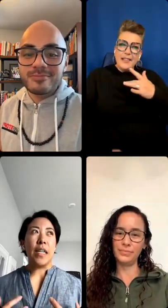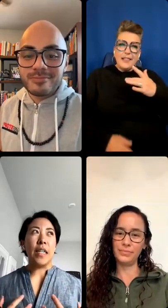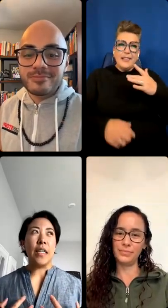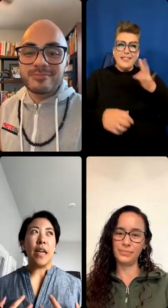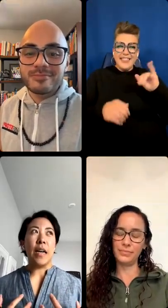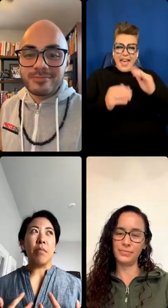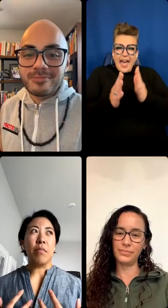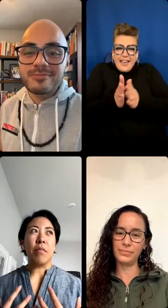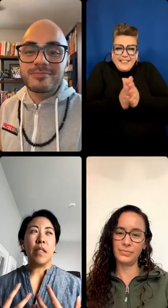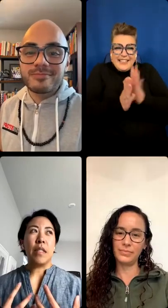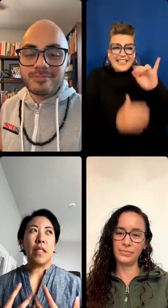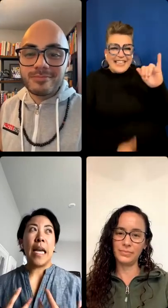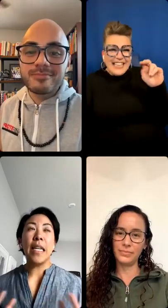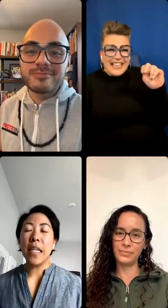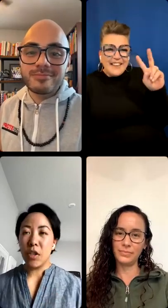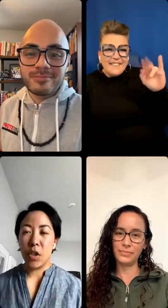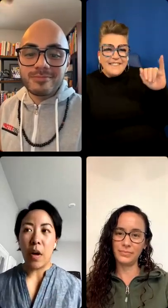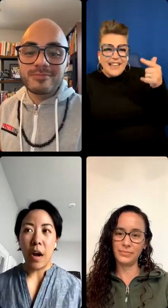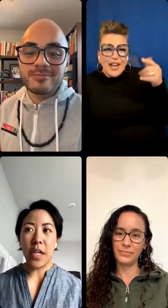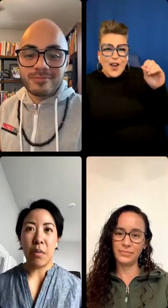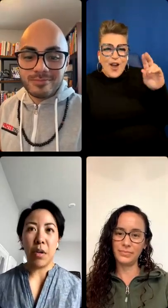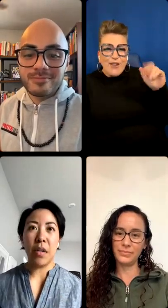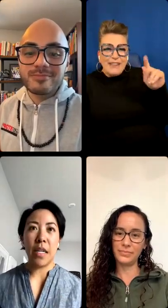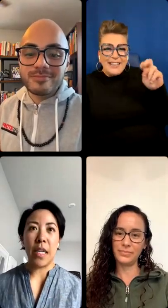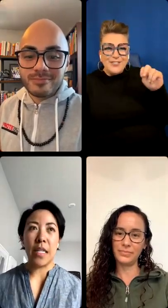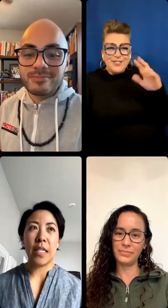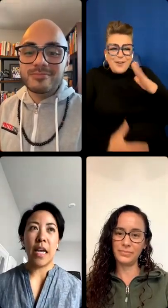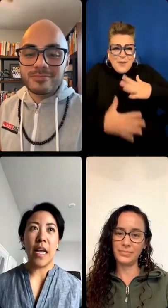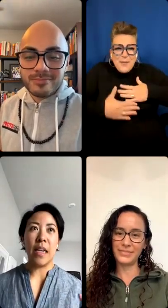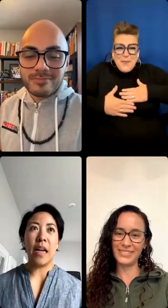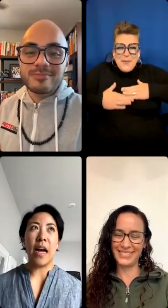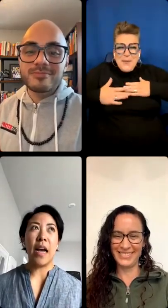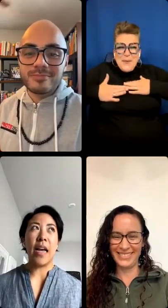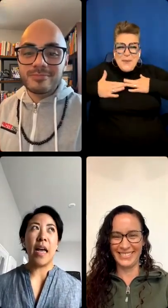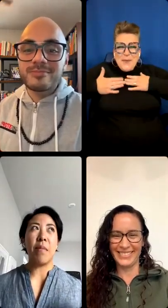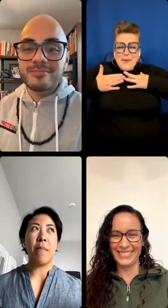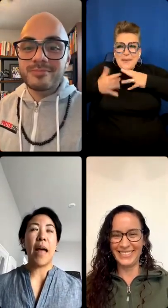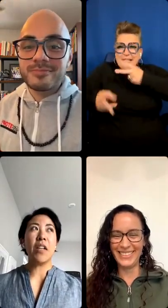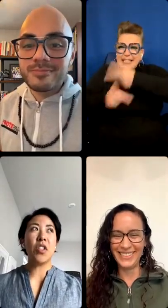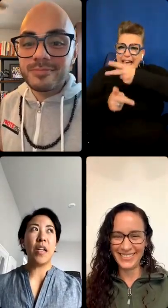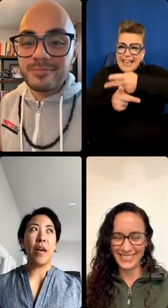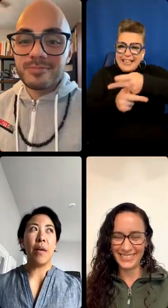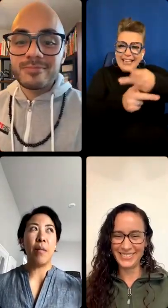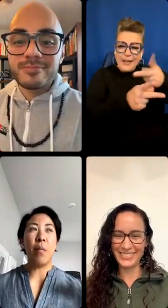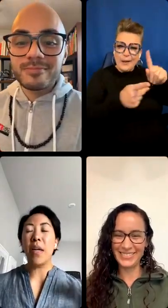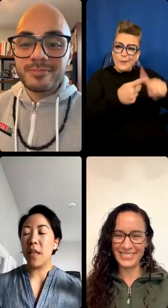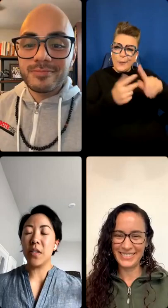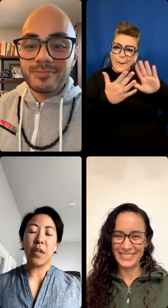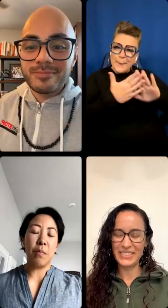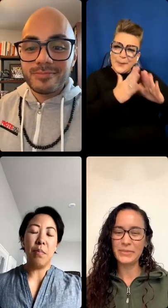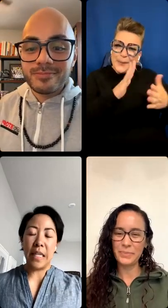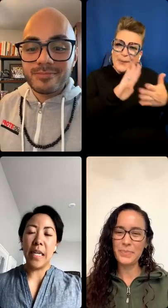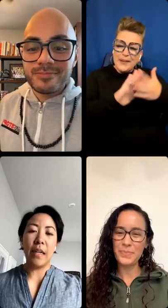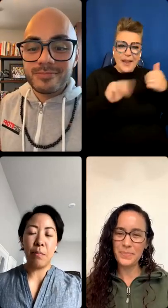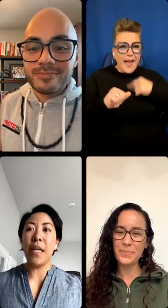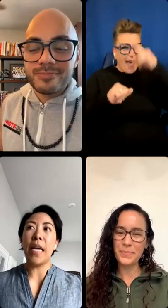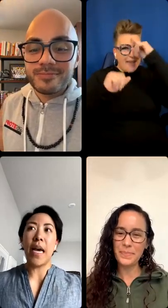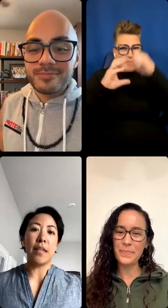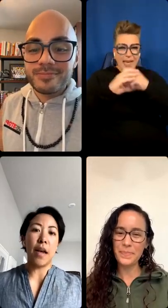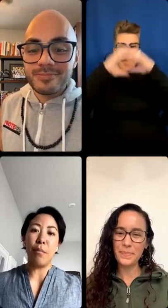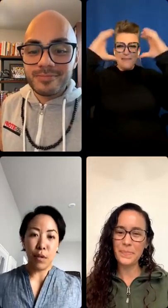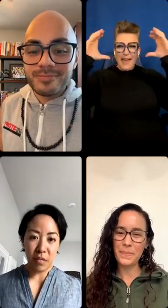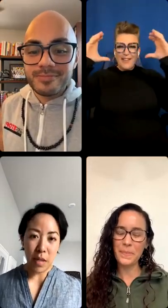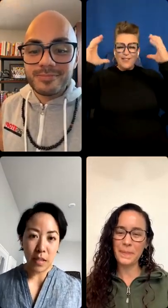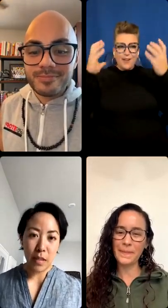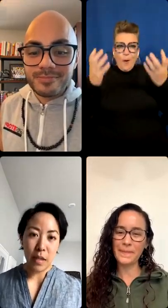invigoration in tending to our communities, and I am imagining what this could be